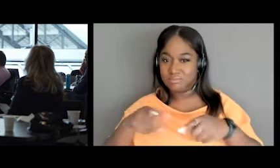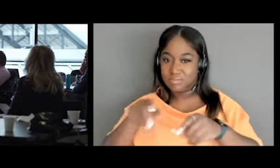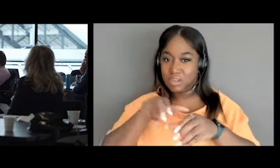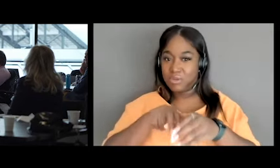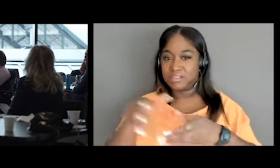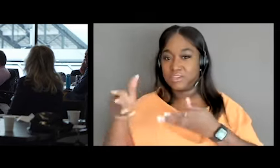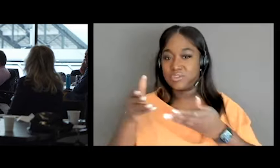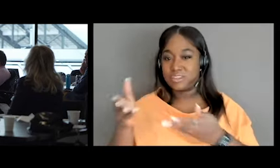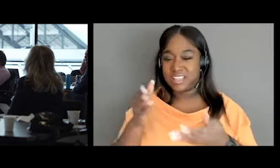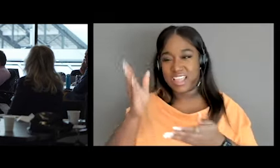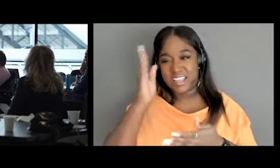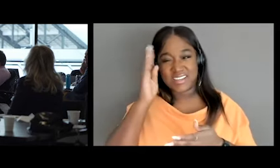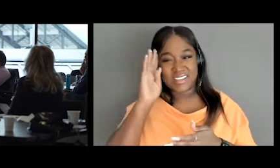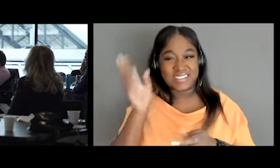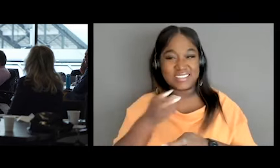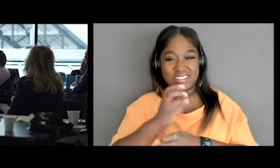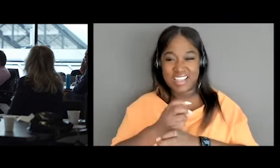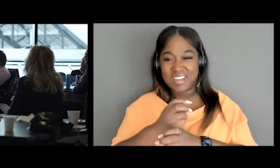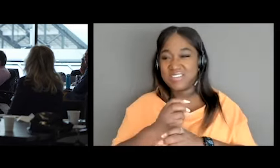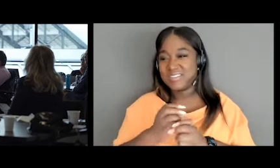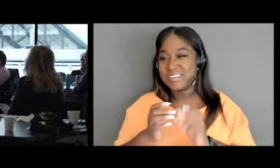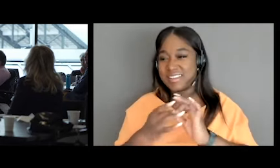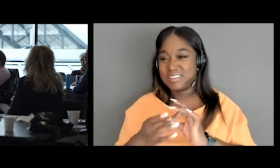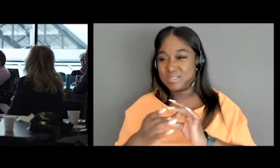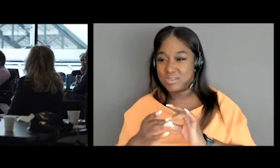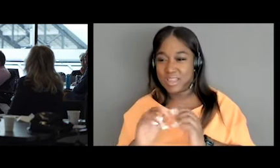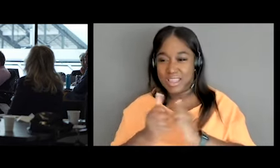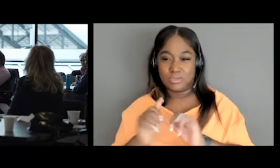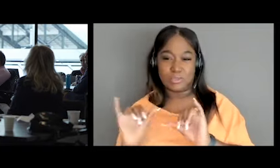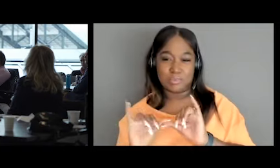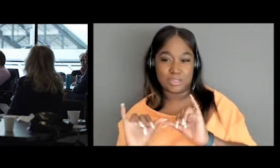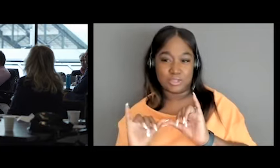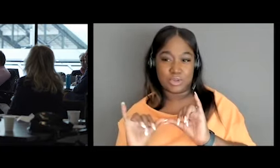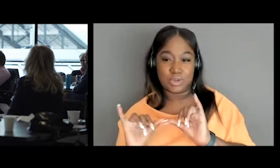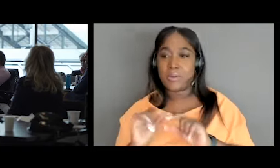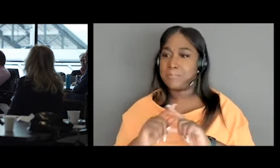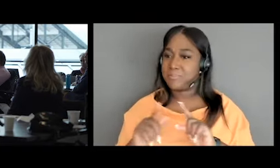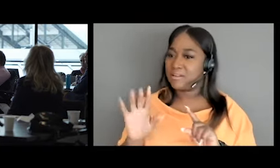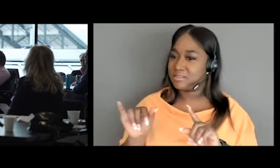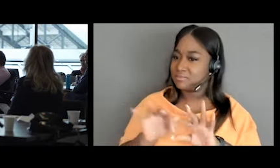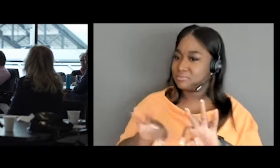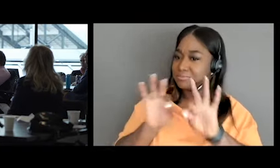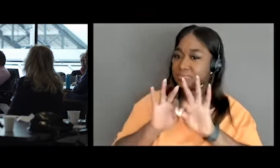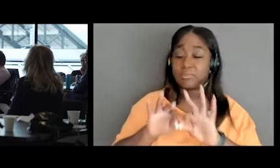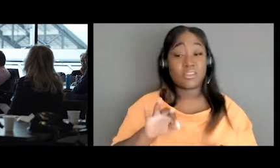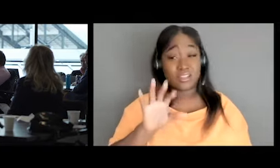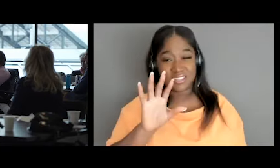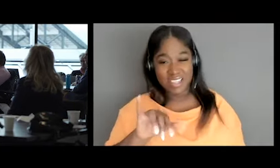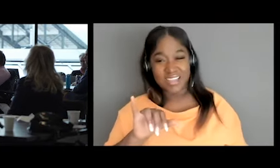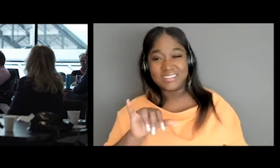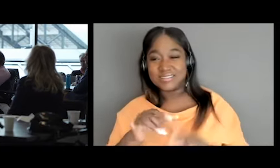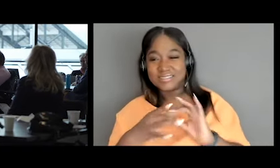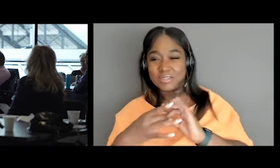measurability. But it's a thing. But I think there's a big time factor that